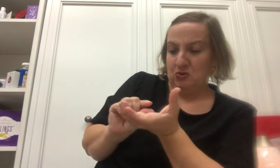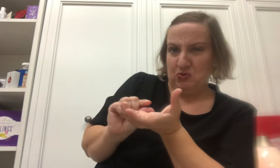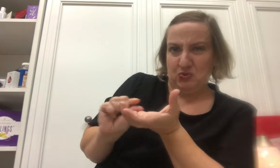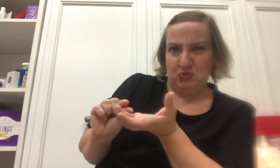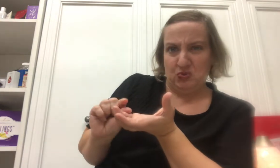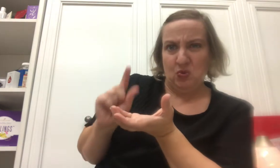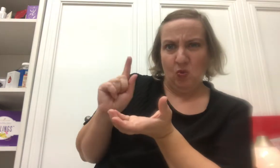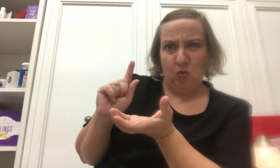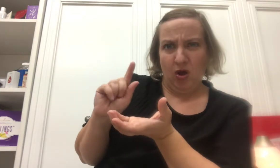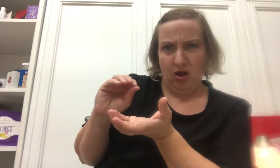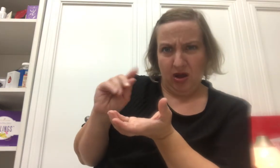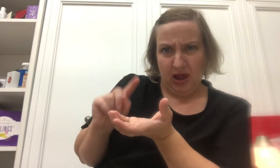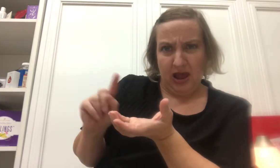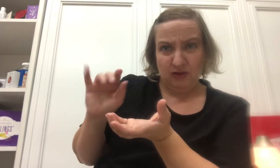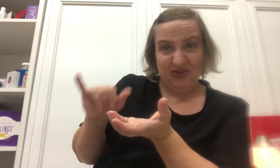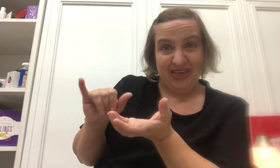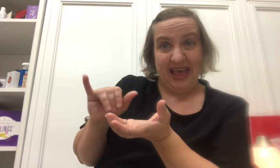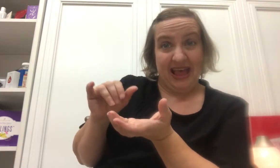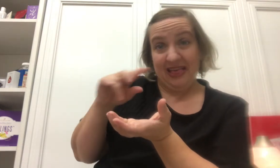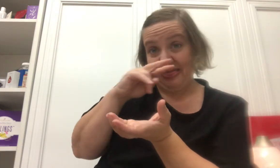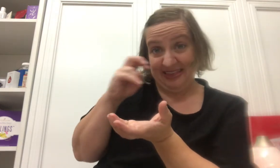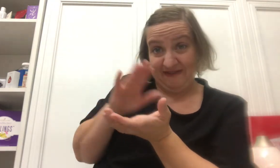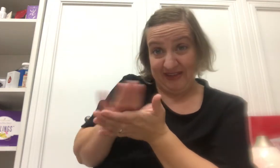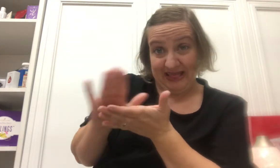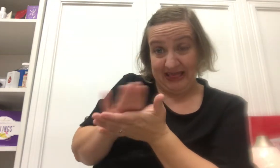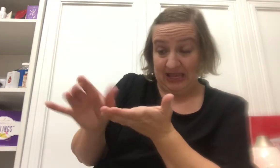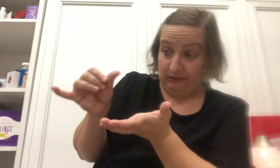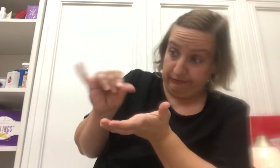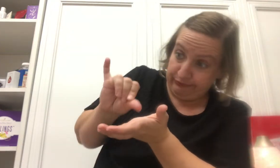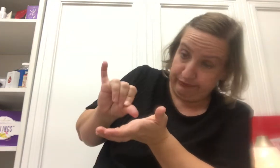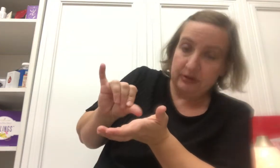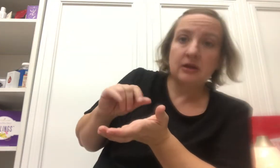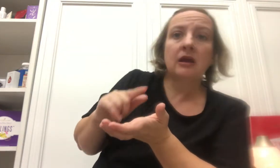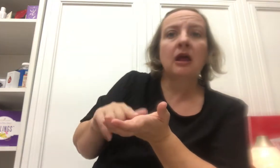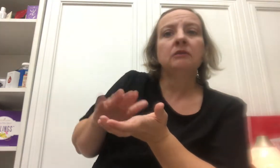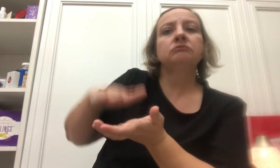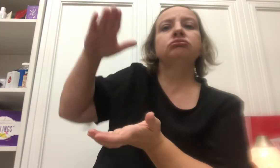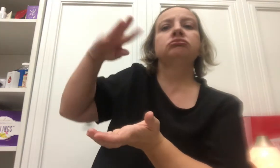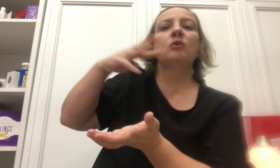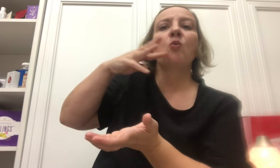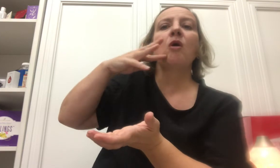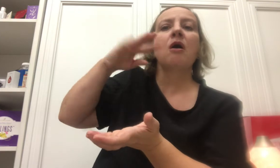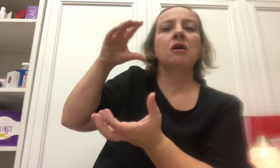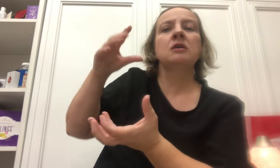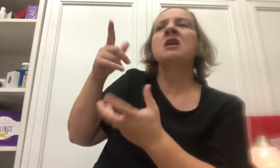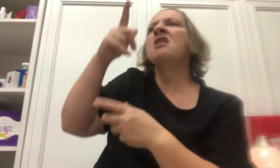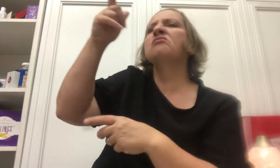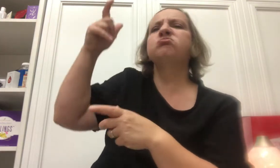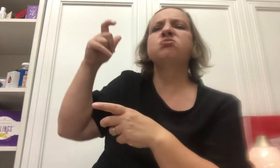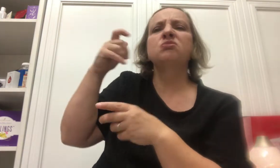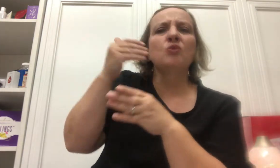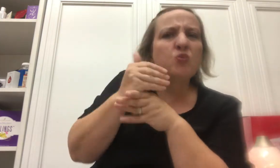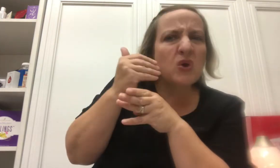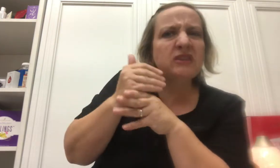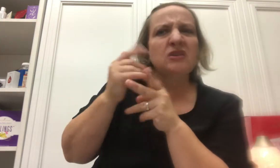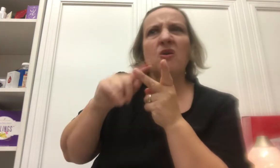that bottle just with the 1 ounce of cleaner on the bottom, and then fill it up with water. And you can